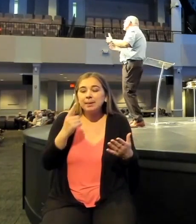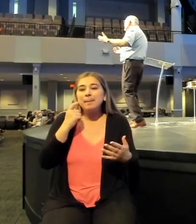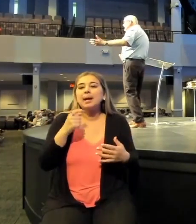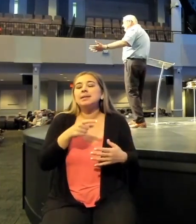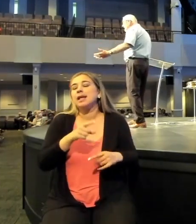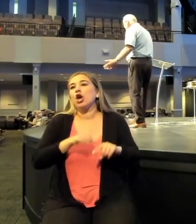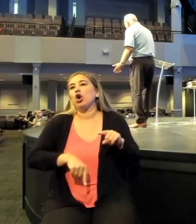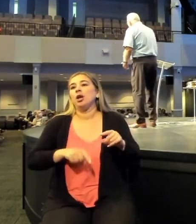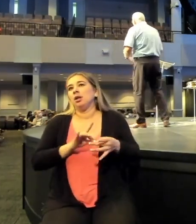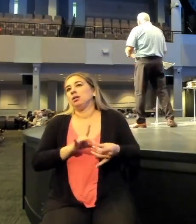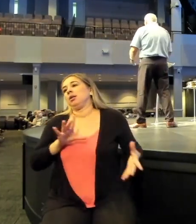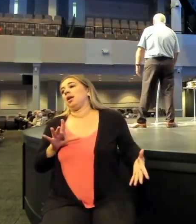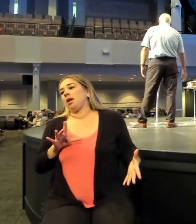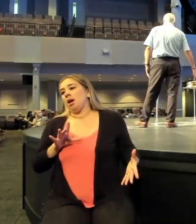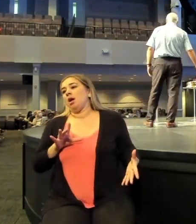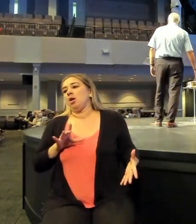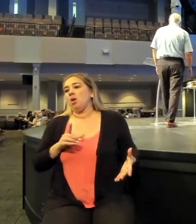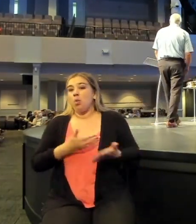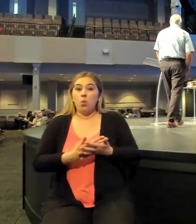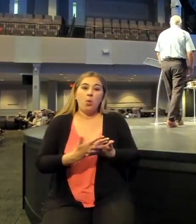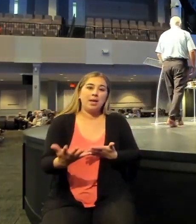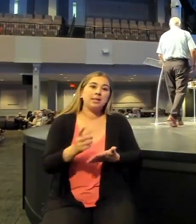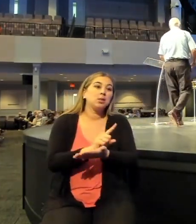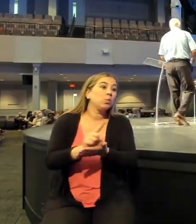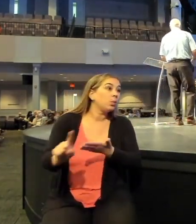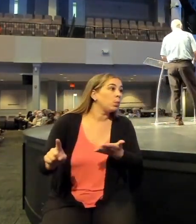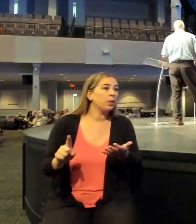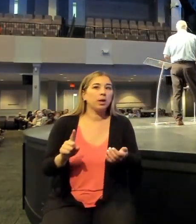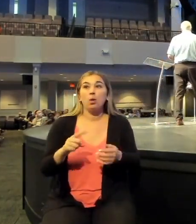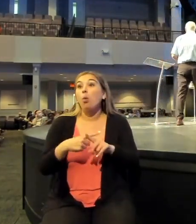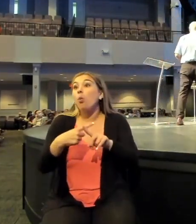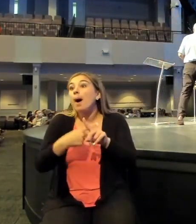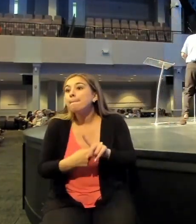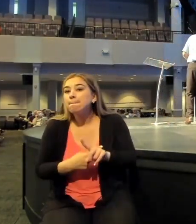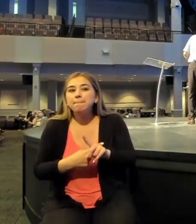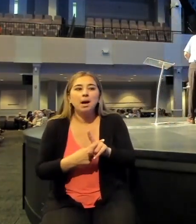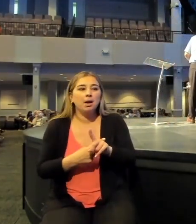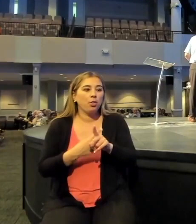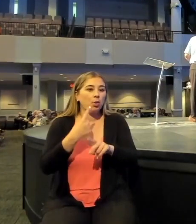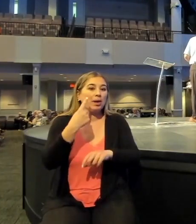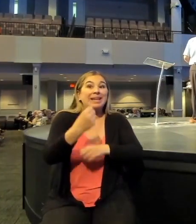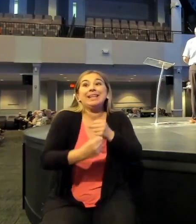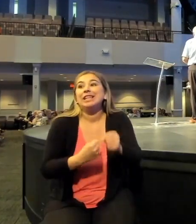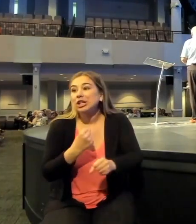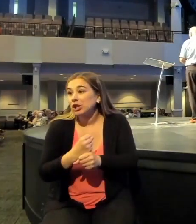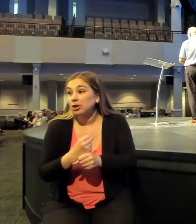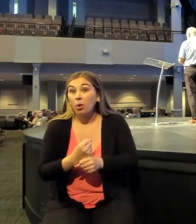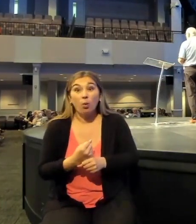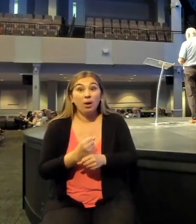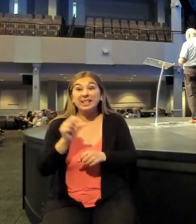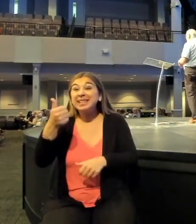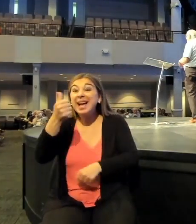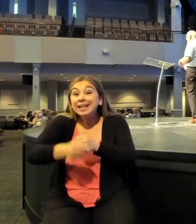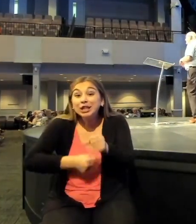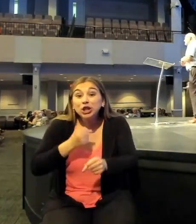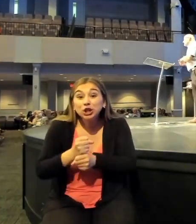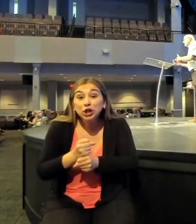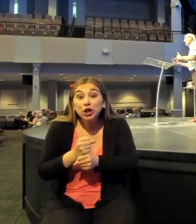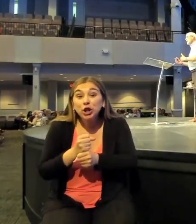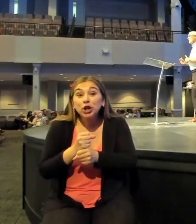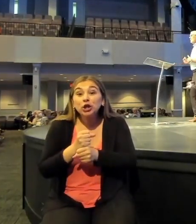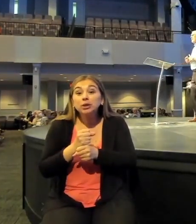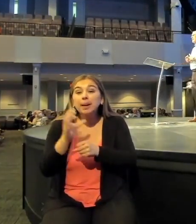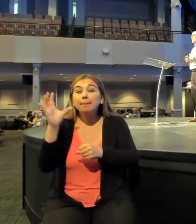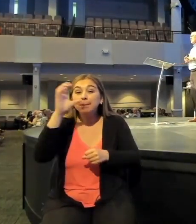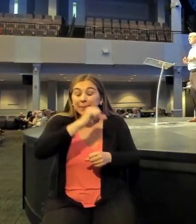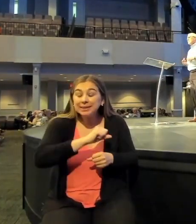get over it. They wasted a week or a month or a year or sometimes a decade of their life